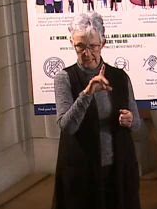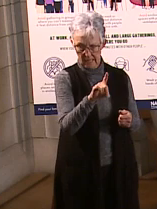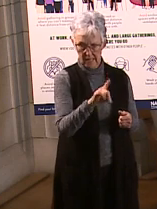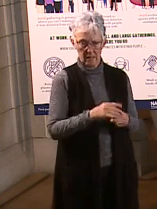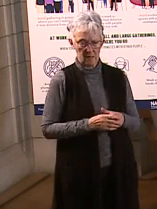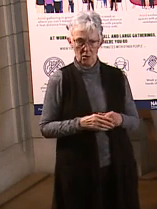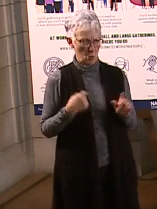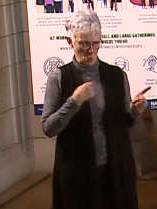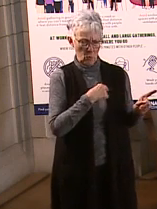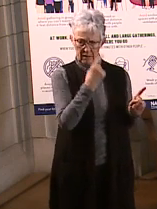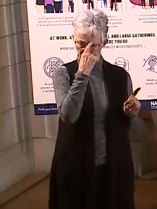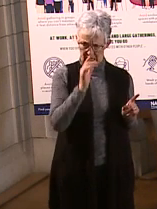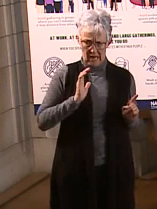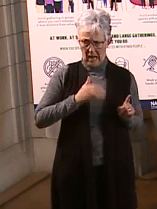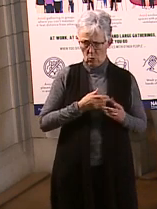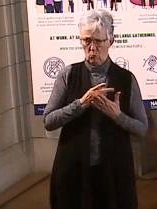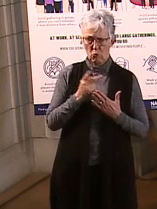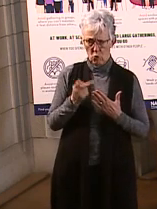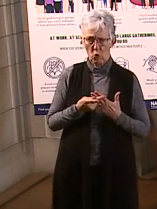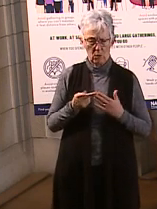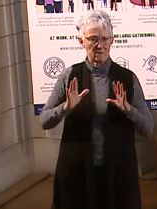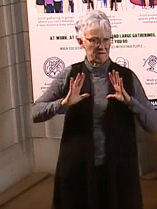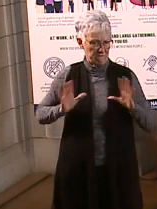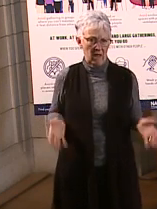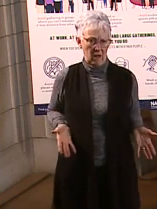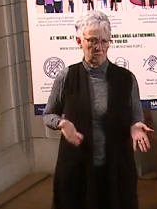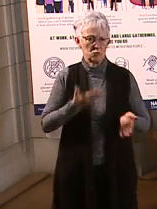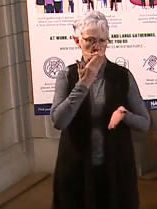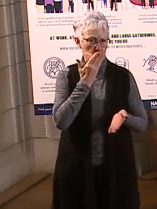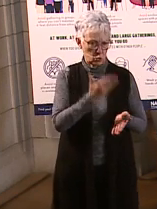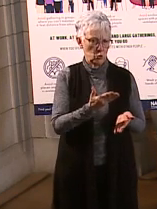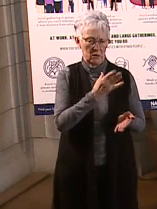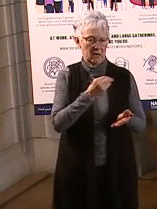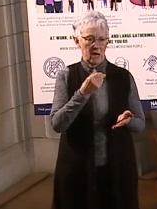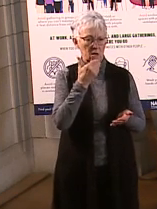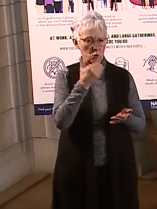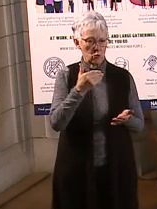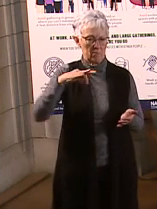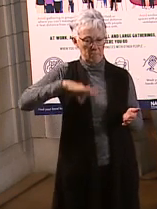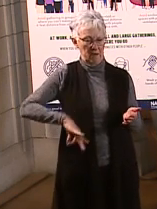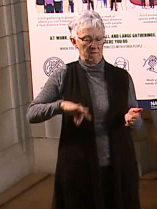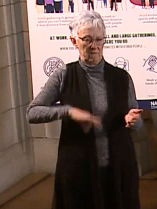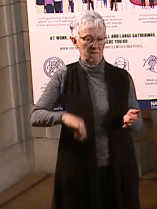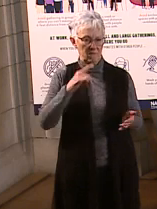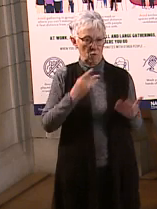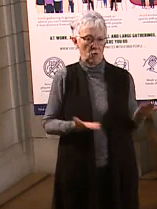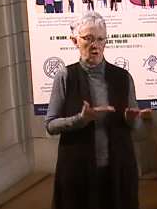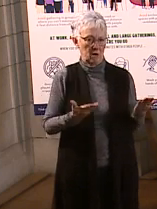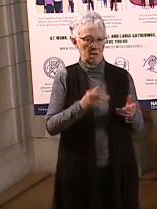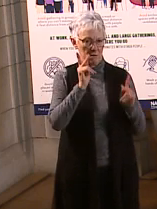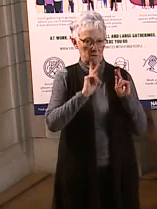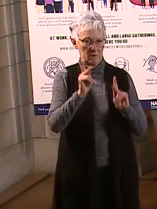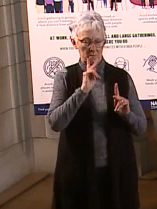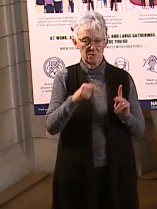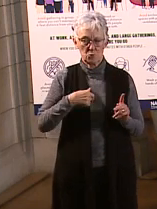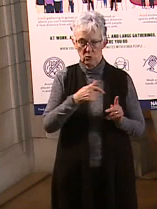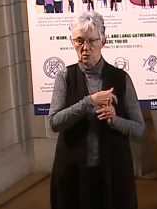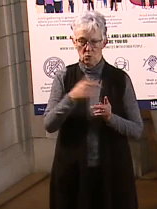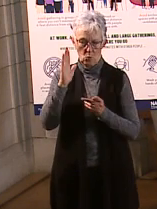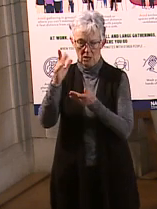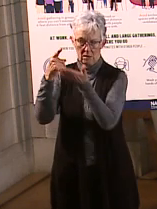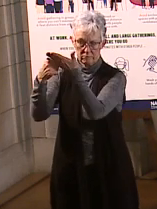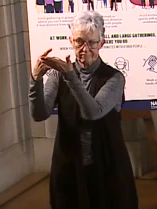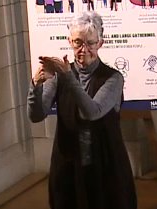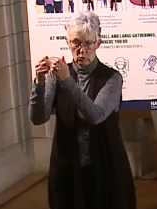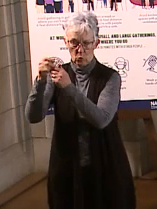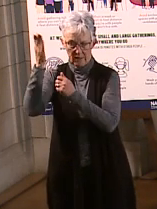that to talk about why what we think is not only a great benefit to the people here in Nebraska, but also benefits the federal government. Joe Jordan,